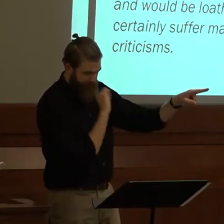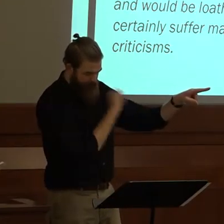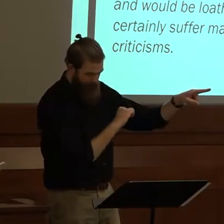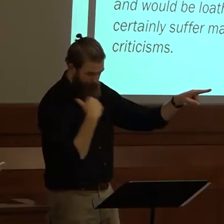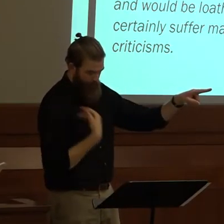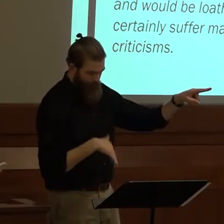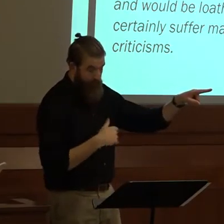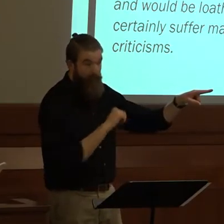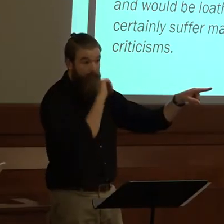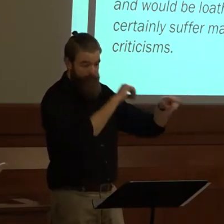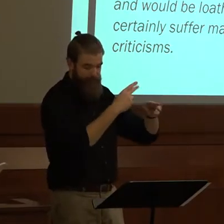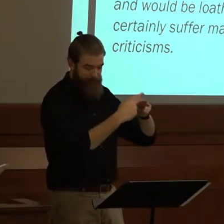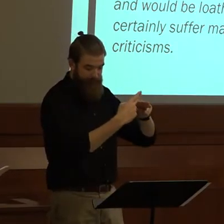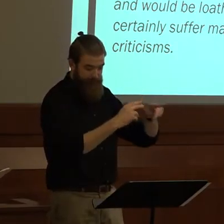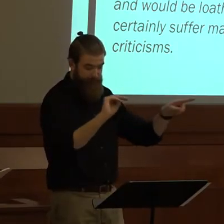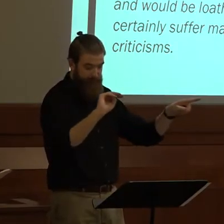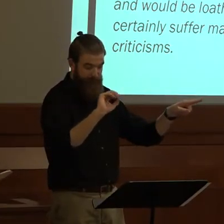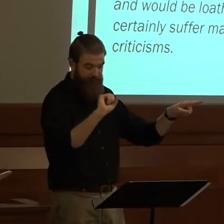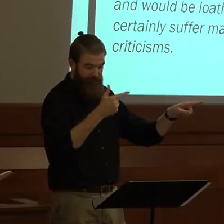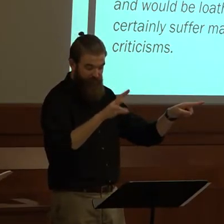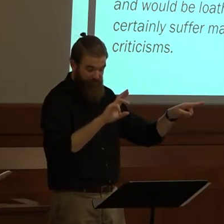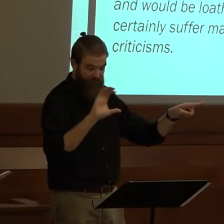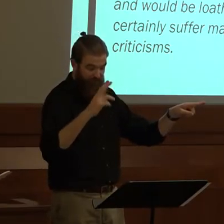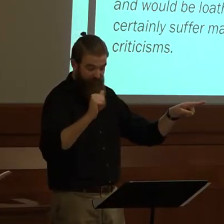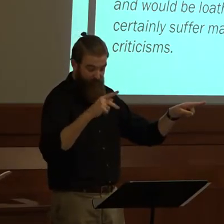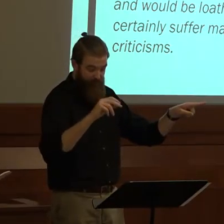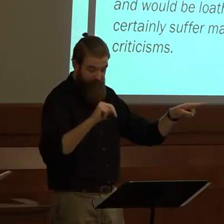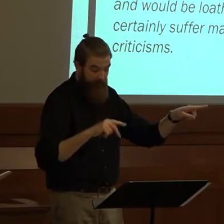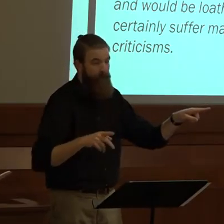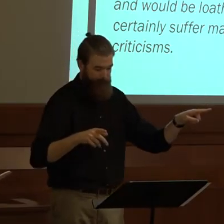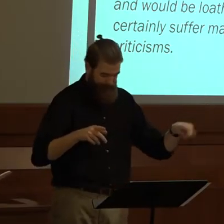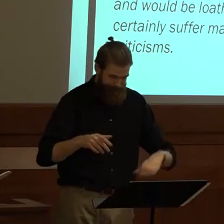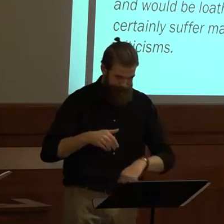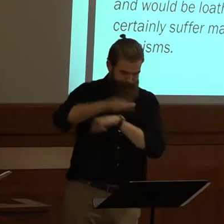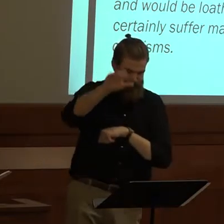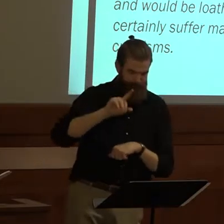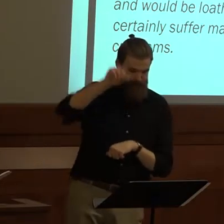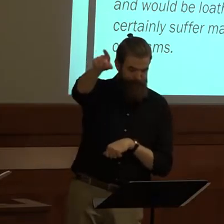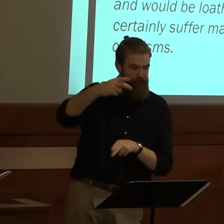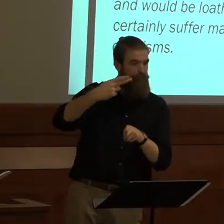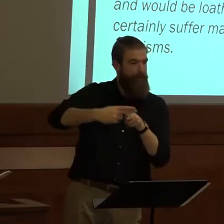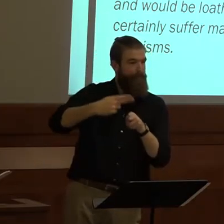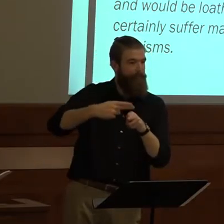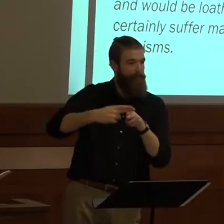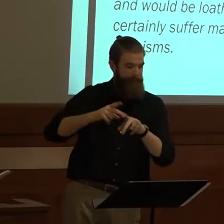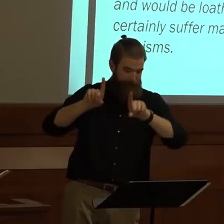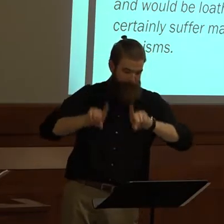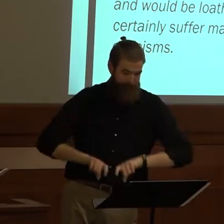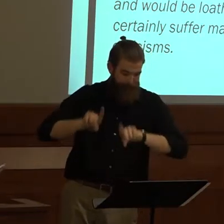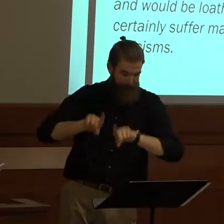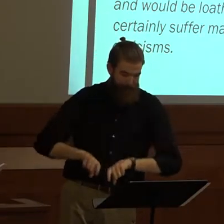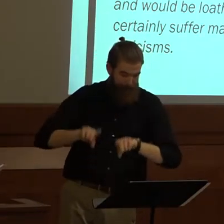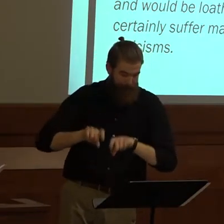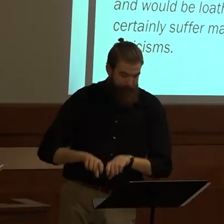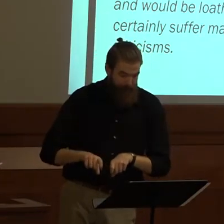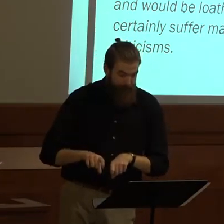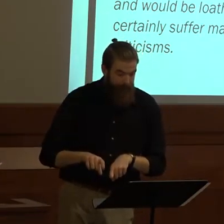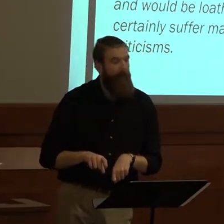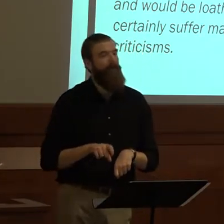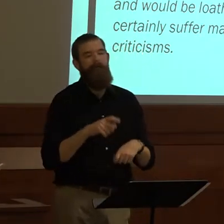for Deaf Mutes near his home. Finally, an answer came. In spite of the prayers, the